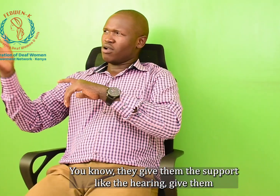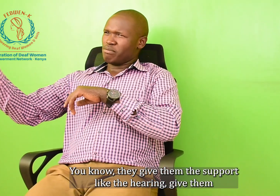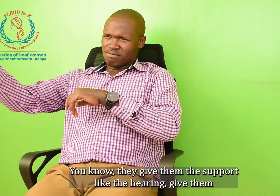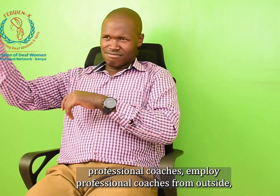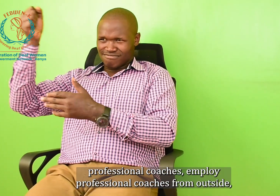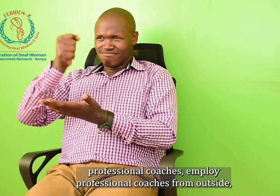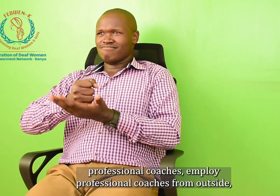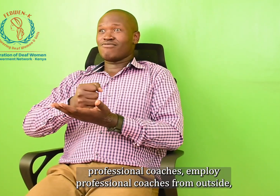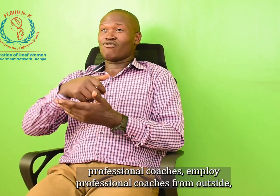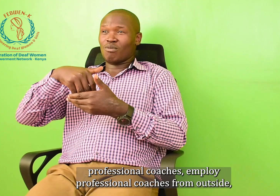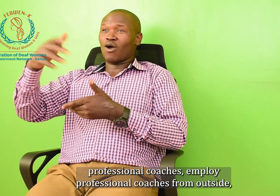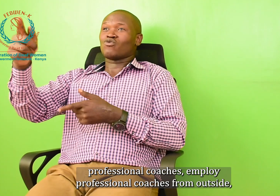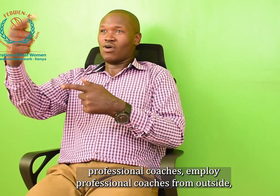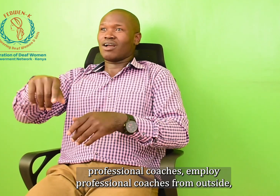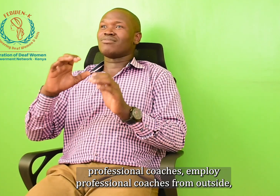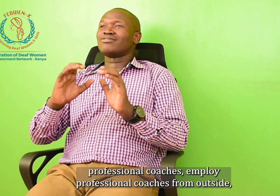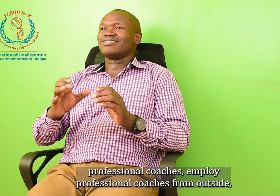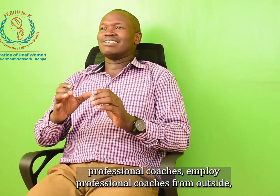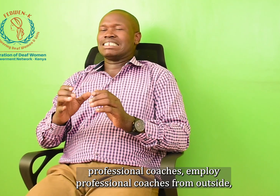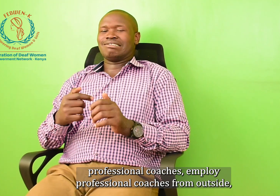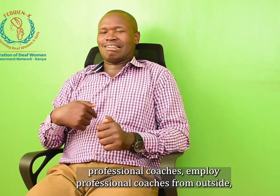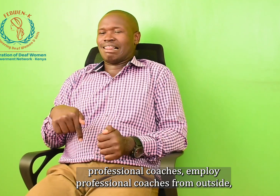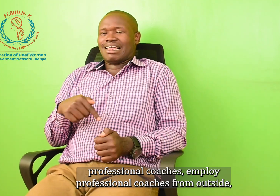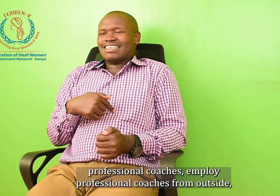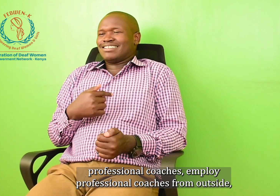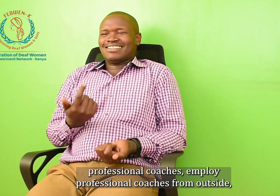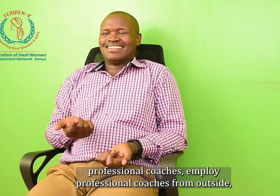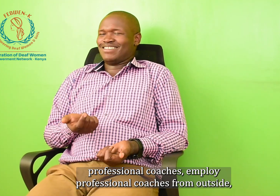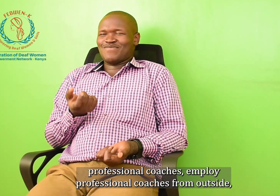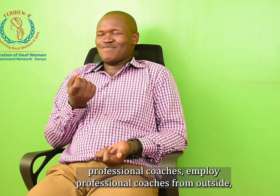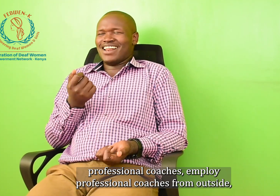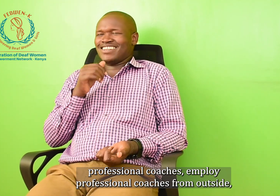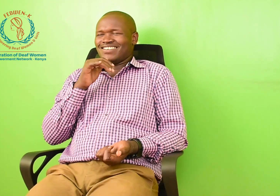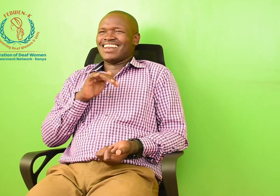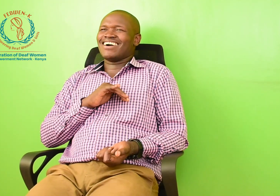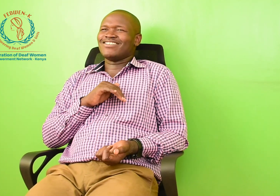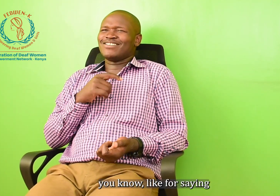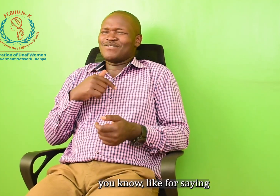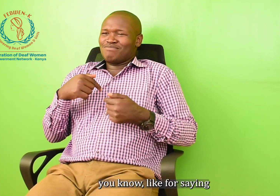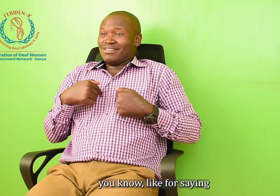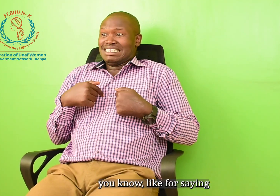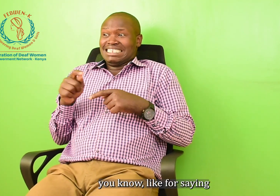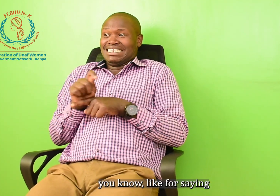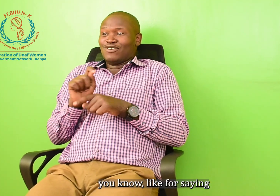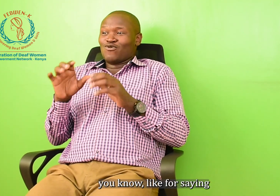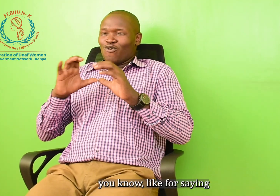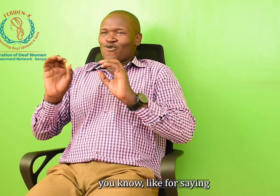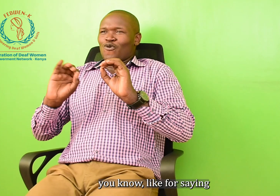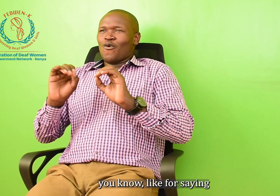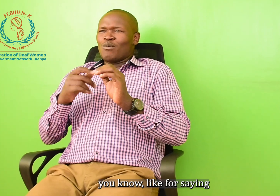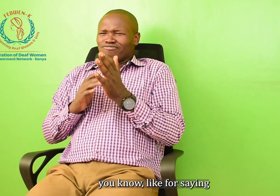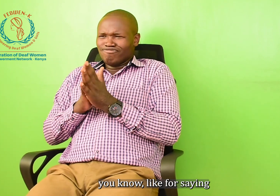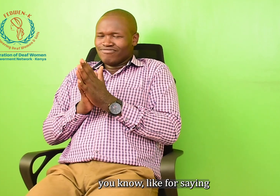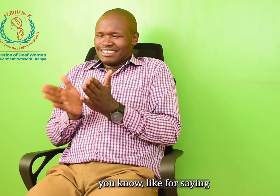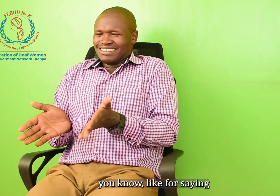give them professional coaches, employ professional coaches from outside. Like for saying,